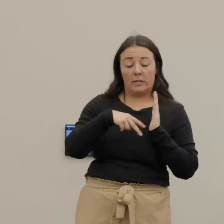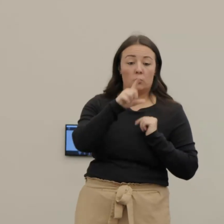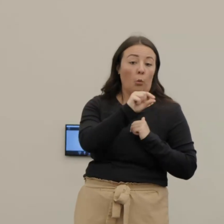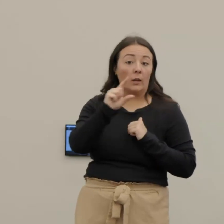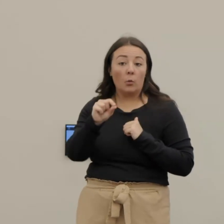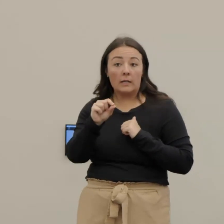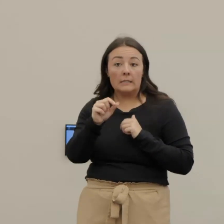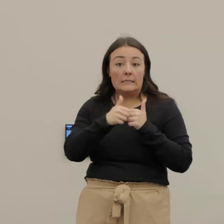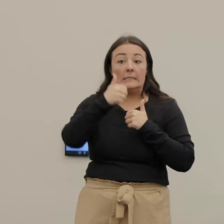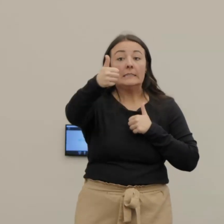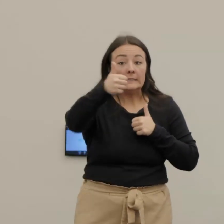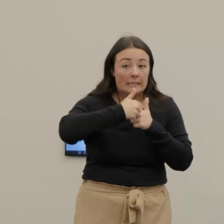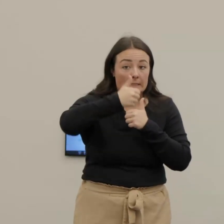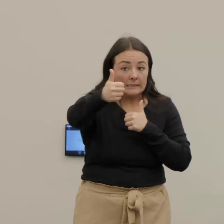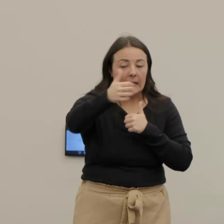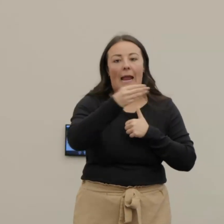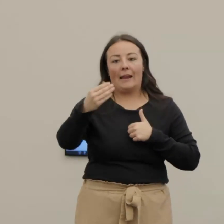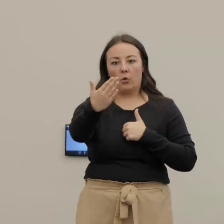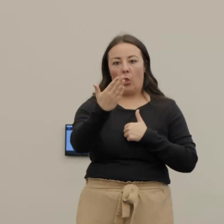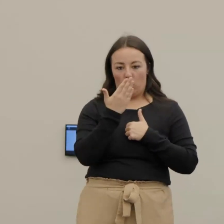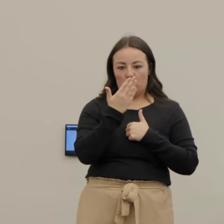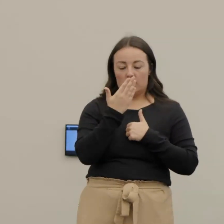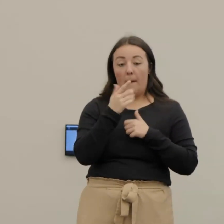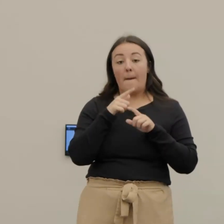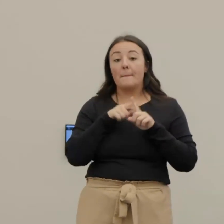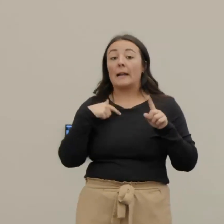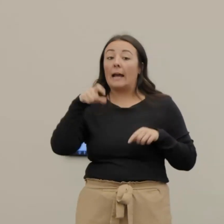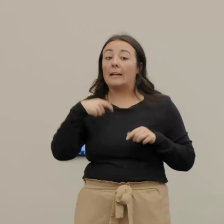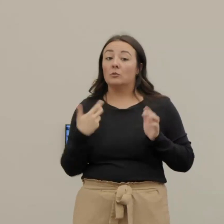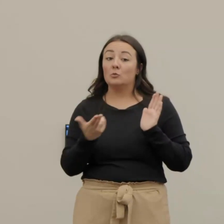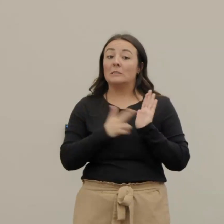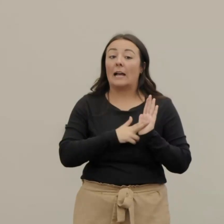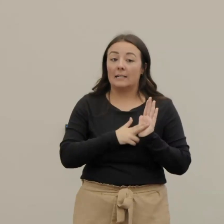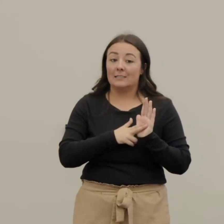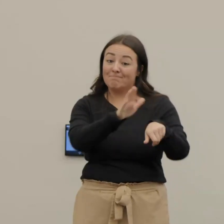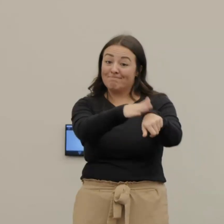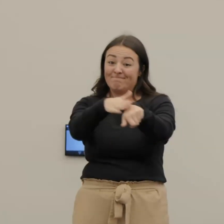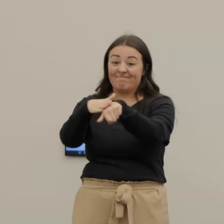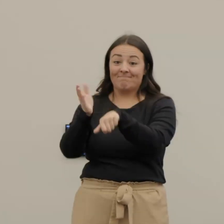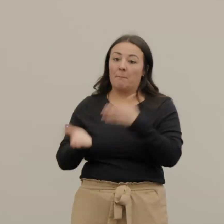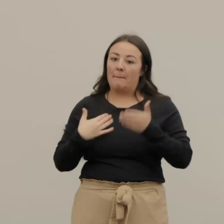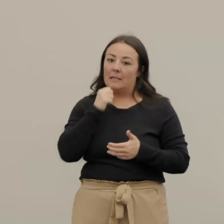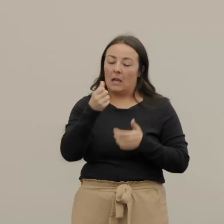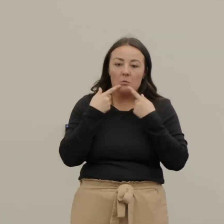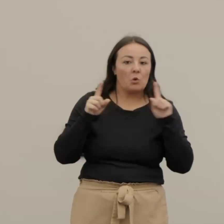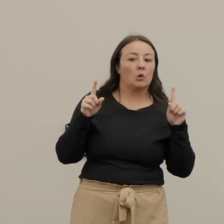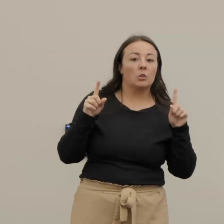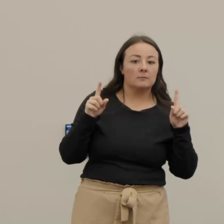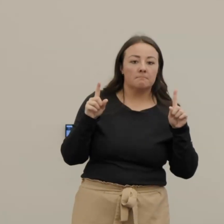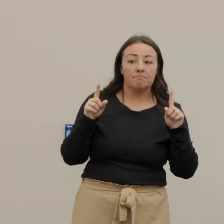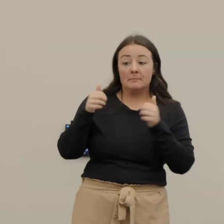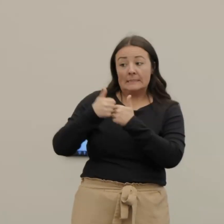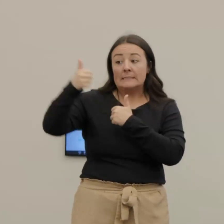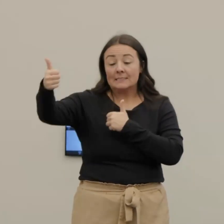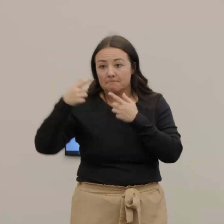distance and close. Then I had to sign the big disclaimer that said it might not work. The distance worked, the close didn't.